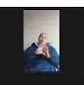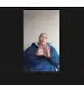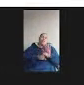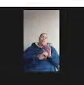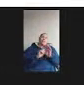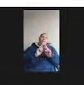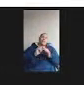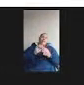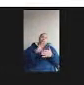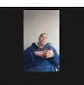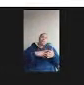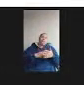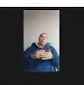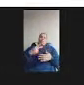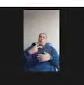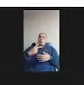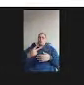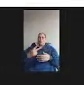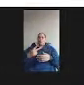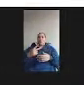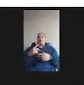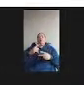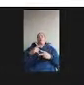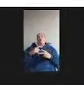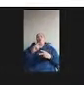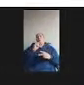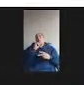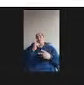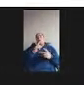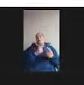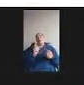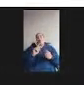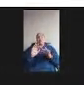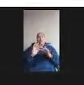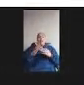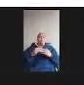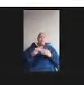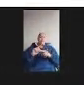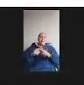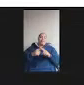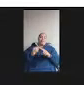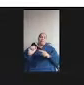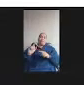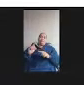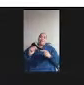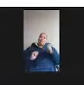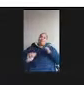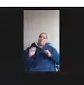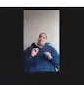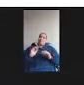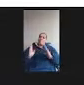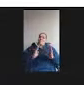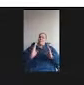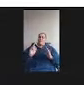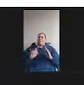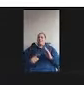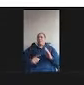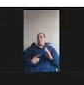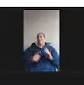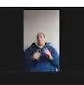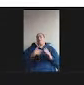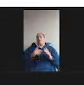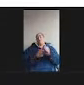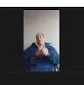2, which deals with how members of the executive should be acting as per the Code of Ethics in Schedule